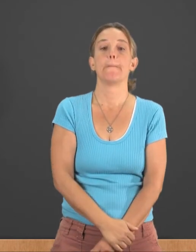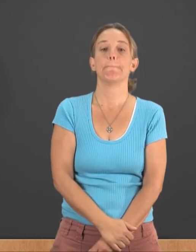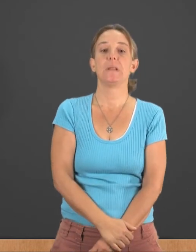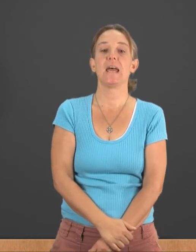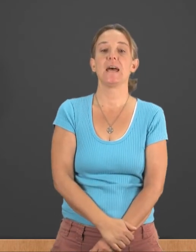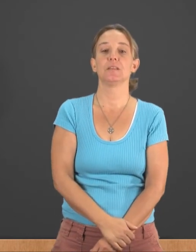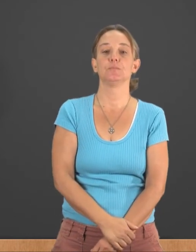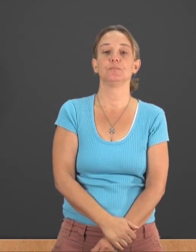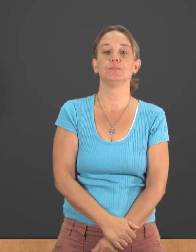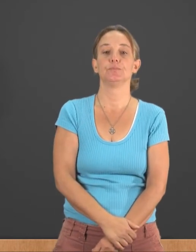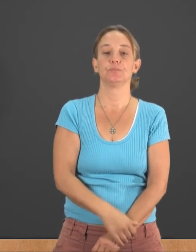Plan.